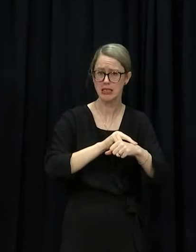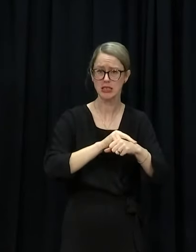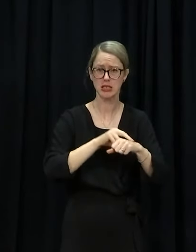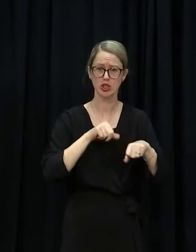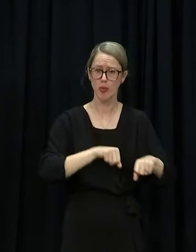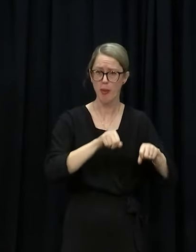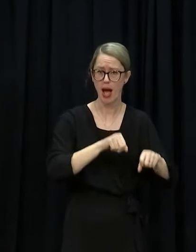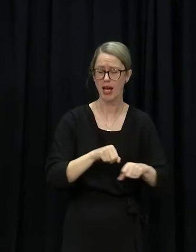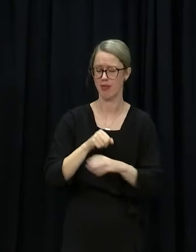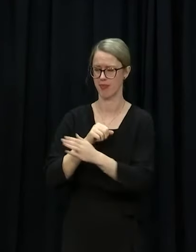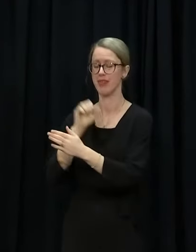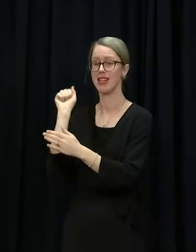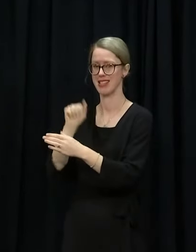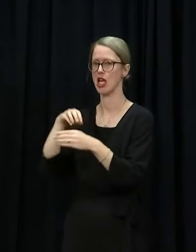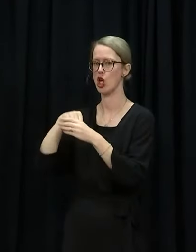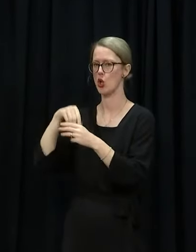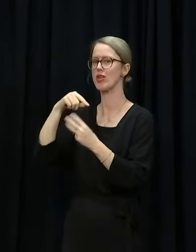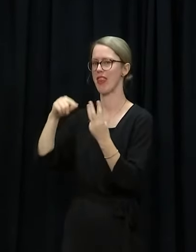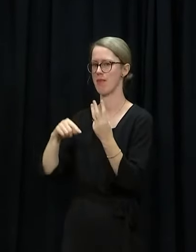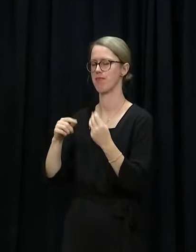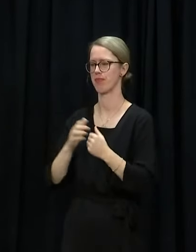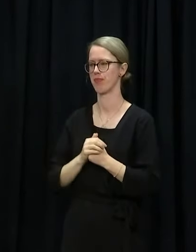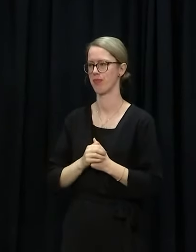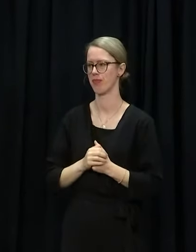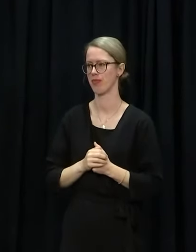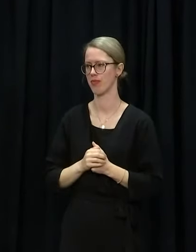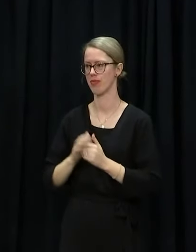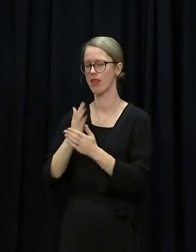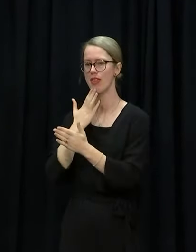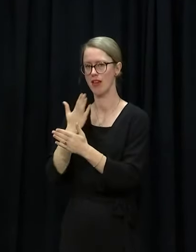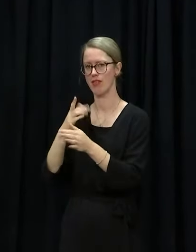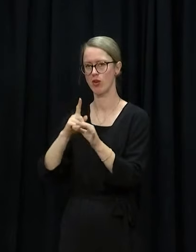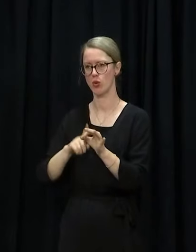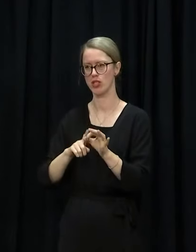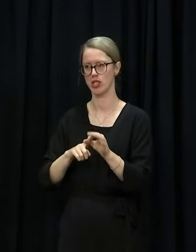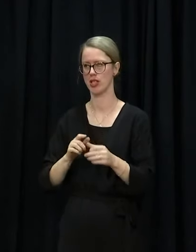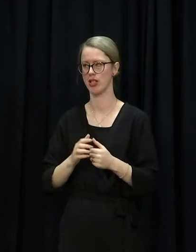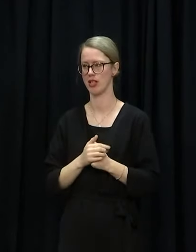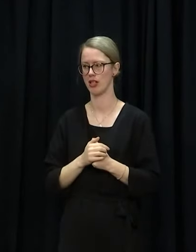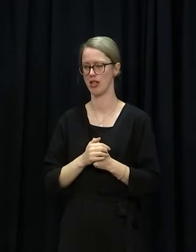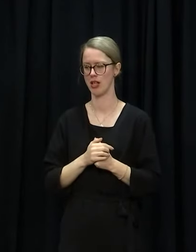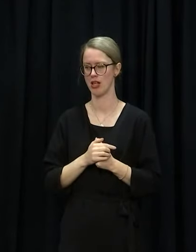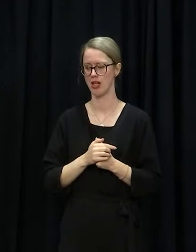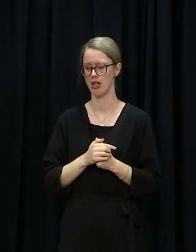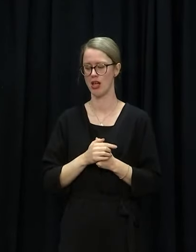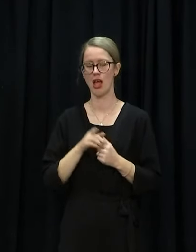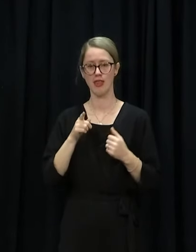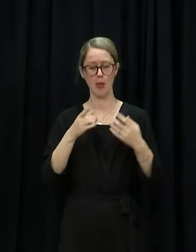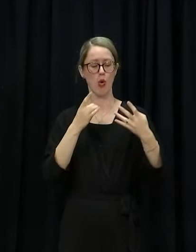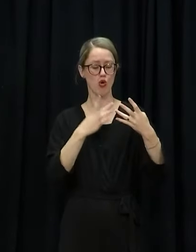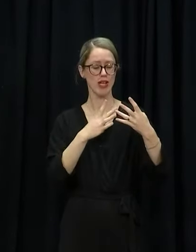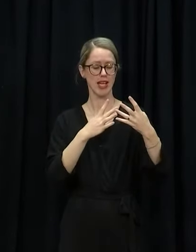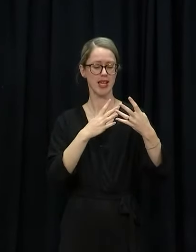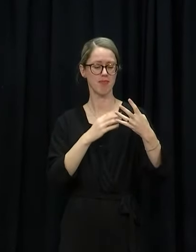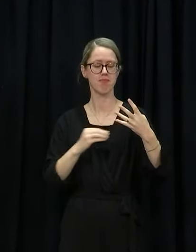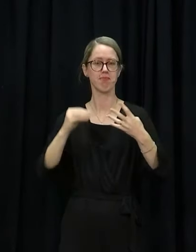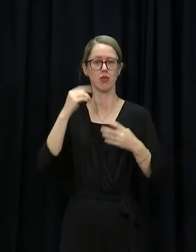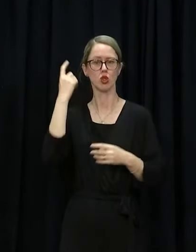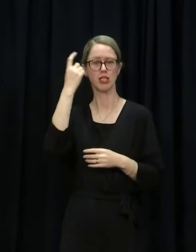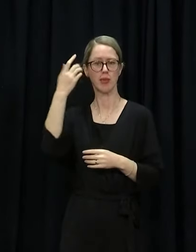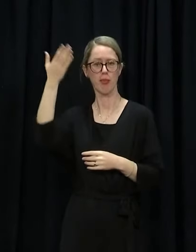Yes, supermarkets? yes it is. However, and thank you for the question, because it actually would be wrong to imply that they weren't already in that cohorting. So we already